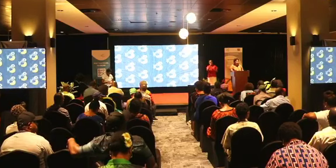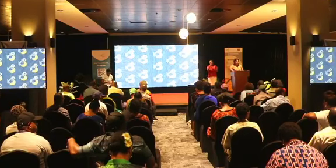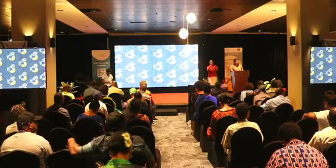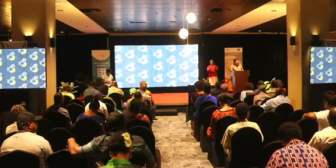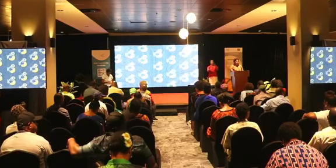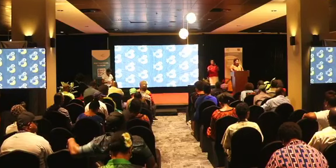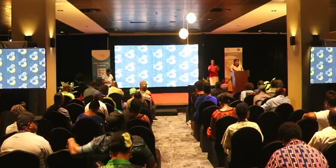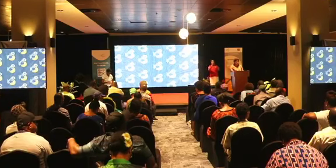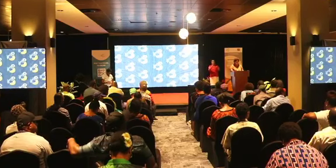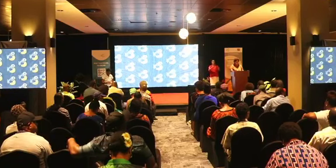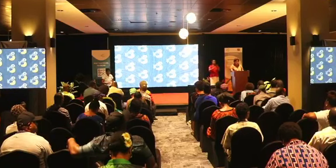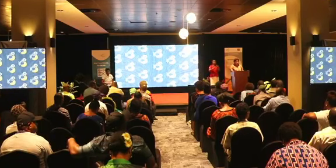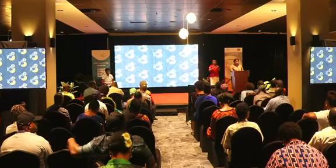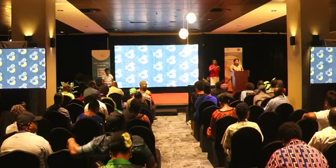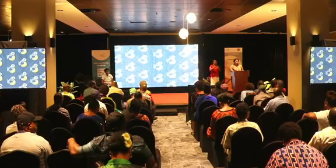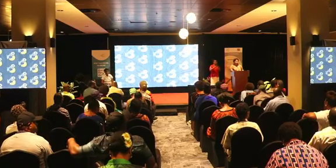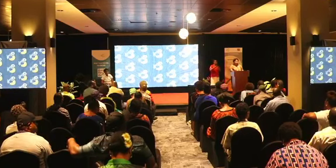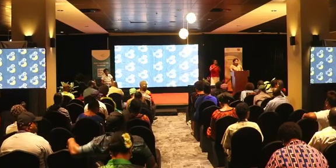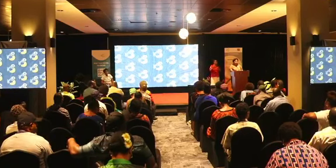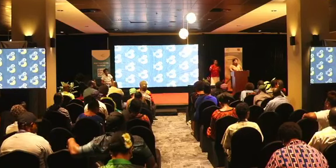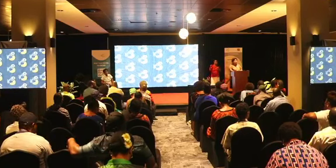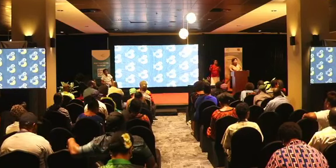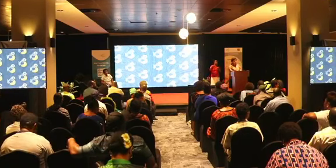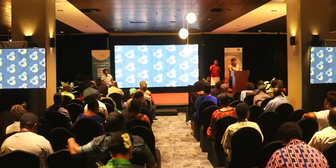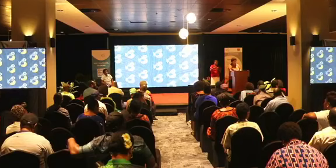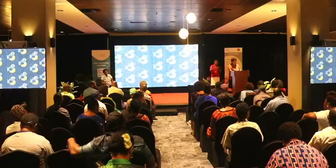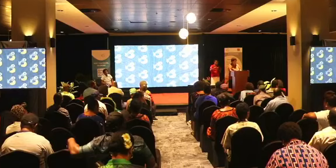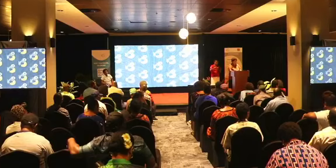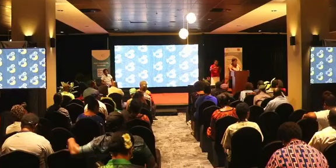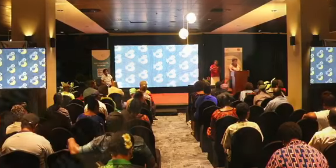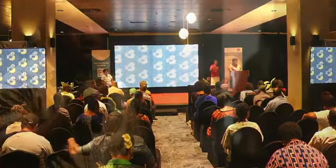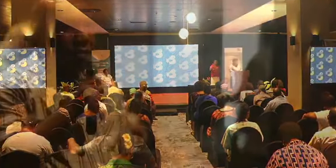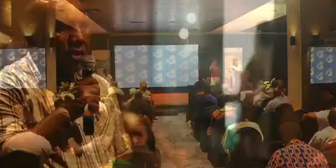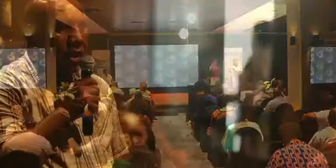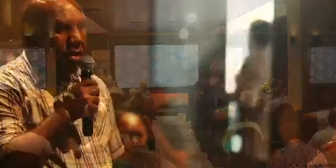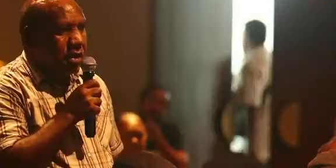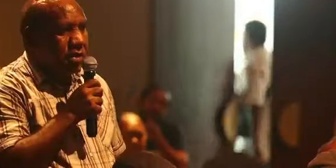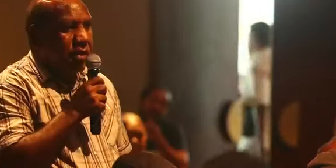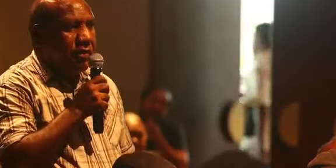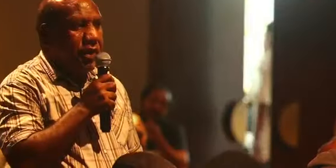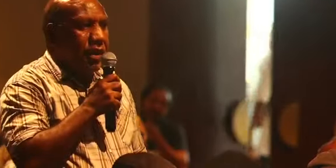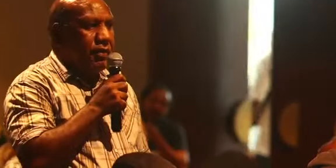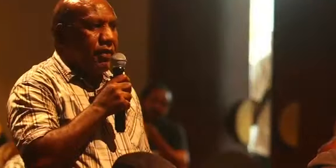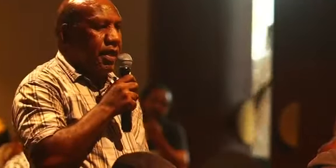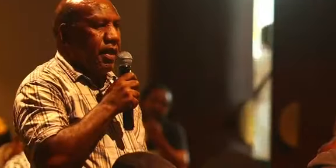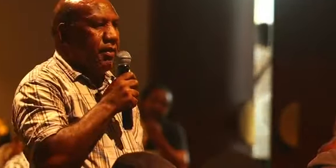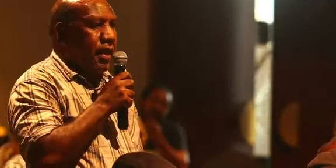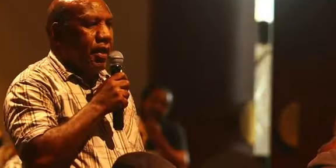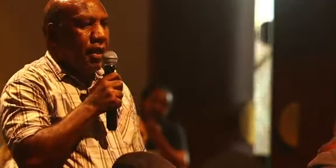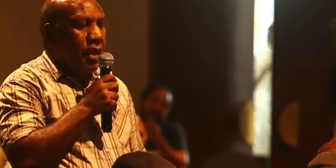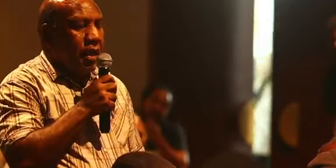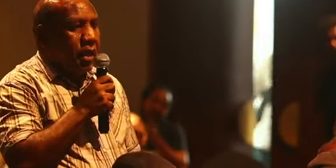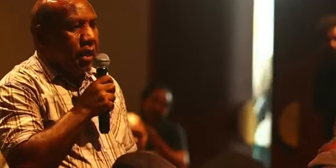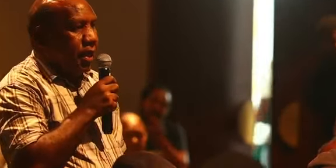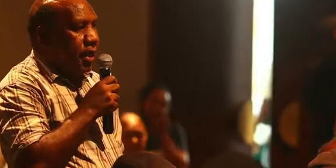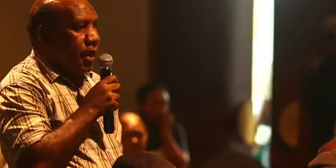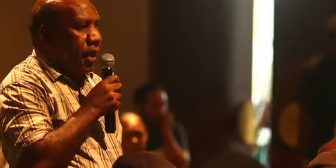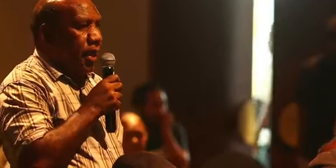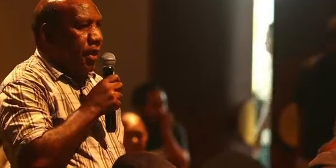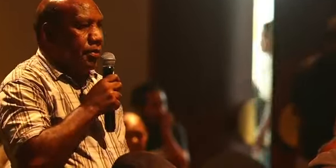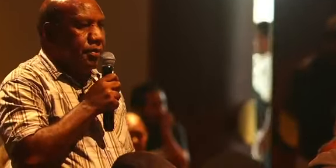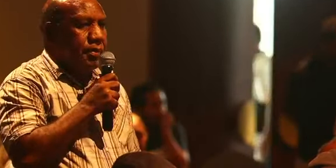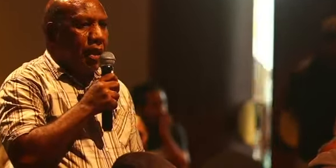tax returns. Tax returns are done by accountants, and some of these accountants are very, very clever.